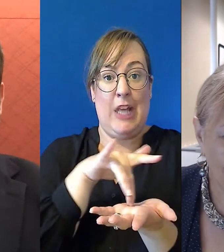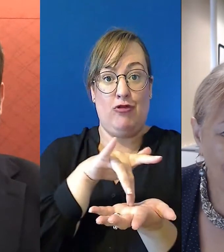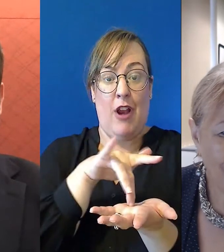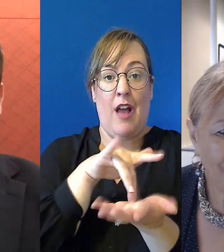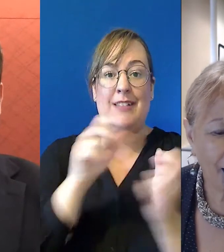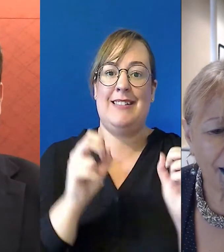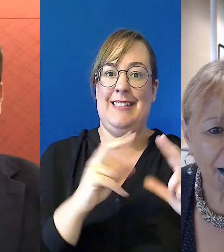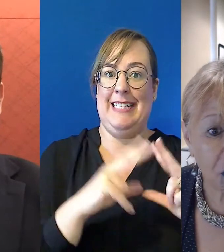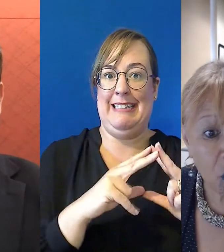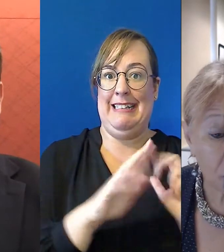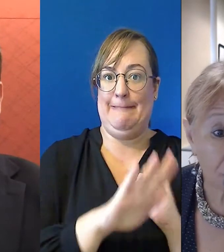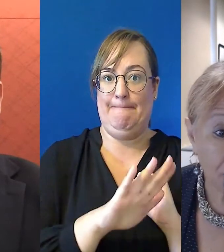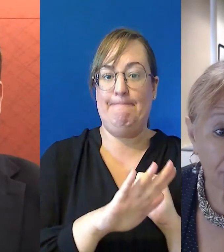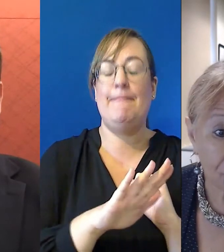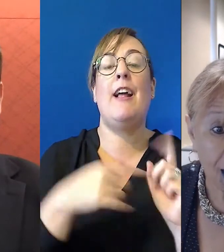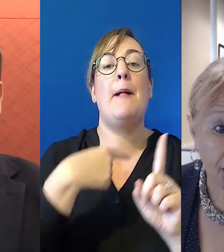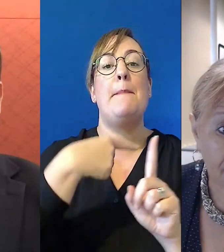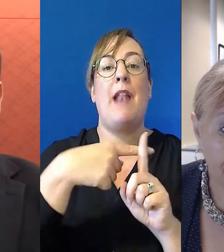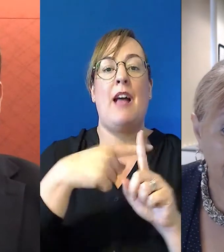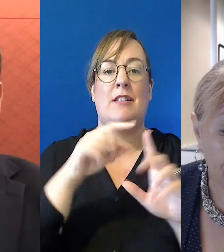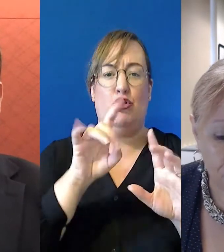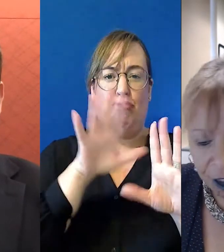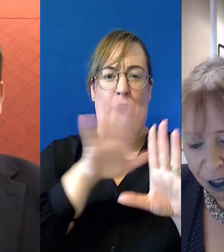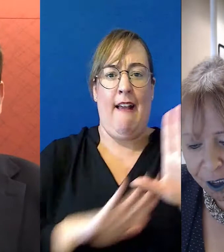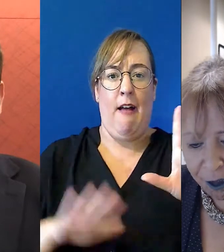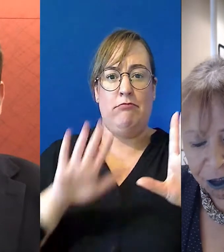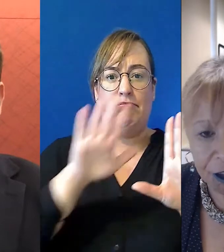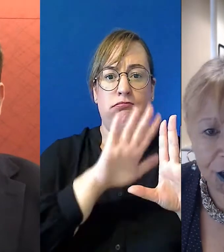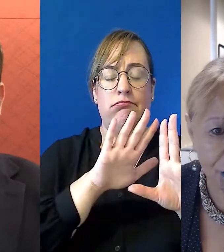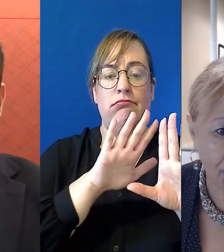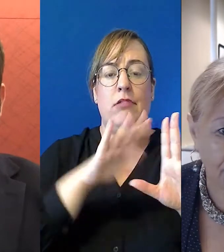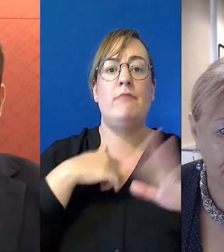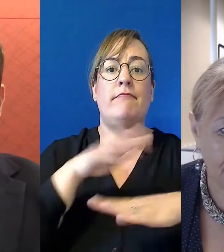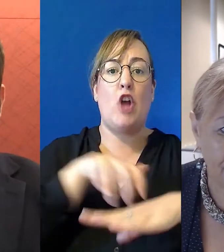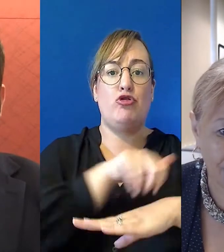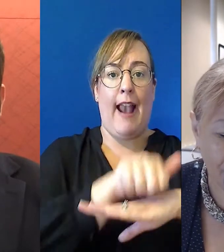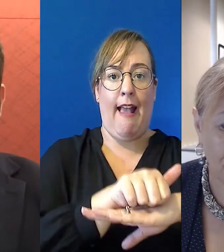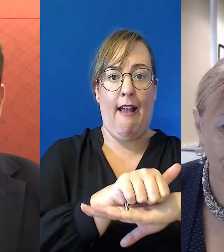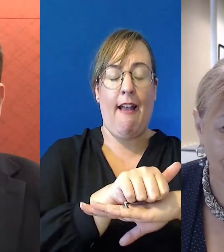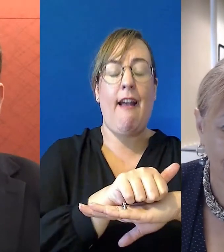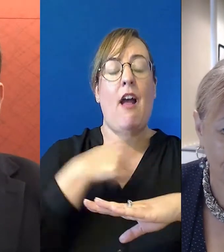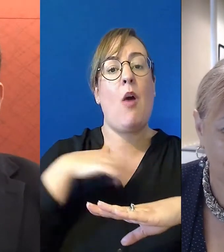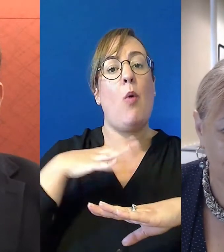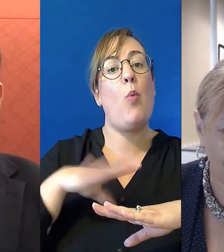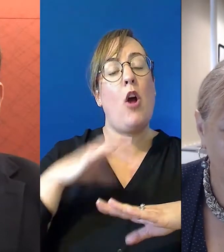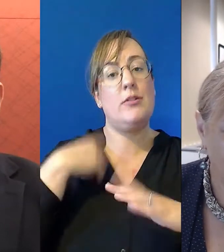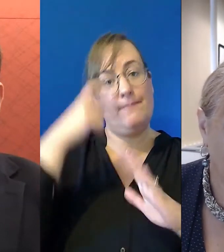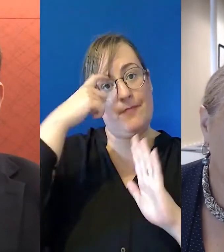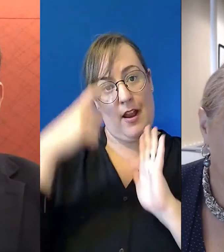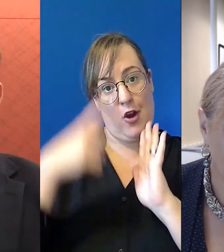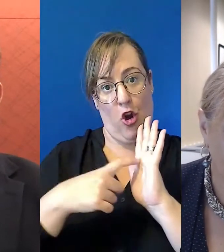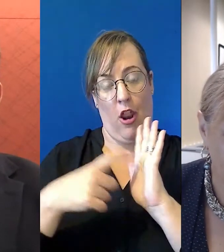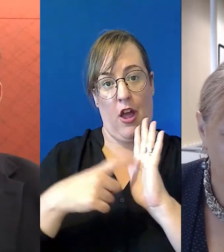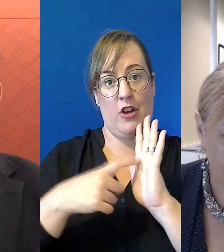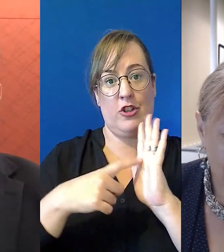Sydney, and also throughout Australia. And I'd also like to acknowledge, likewise, the tangata whenua of